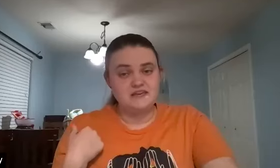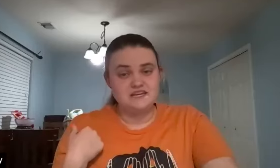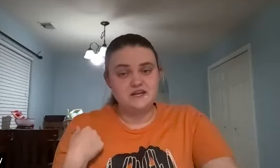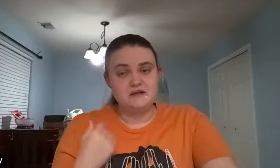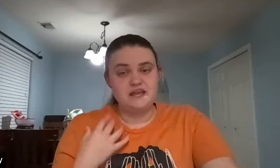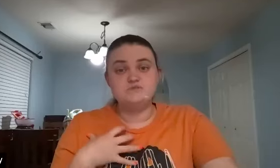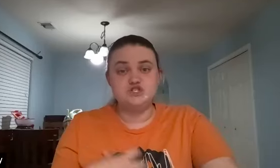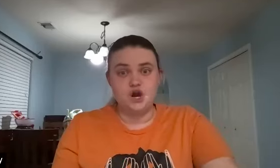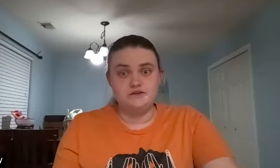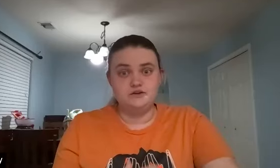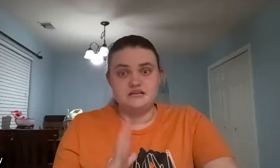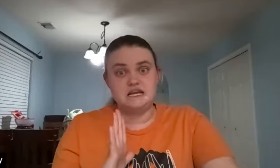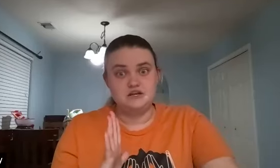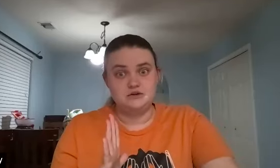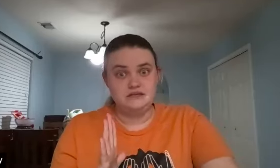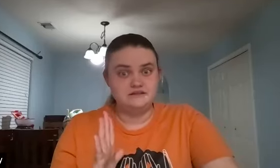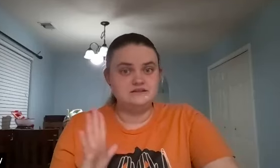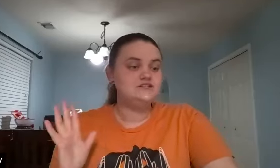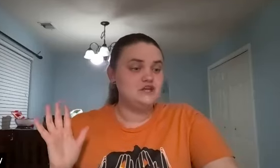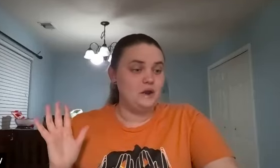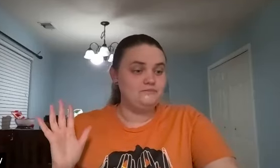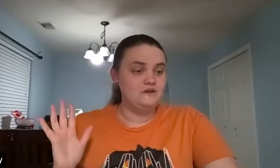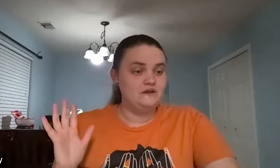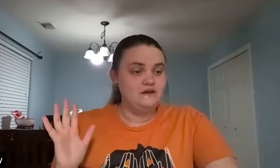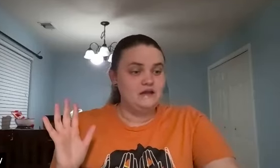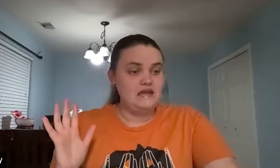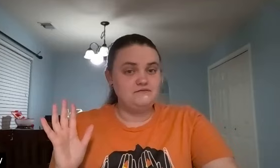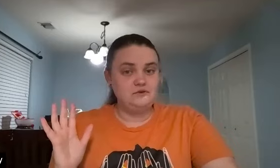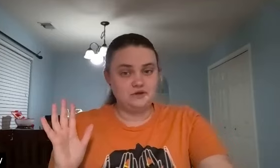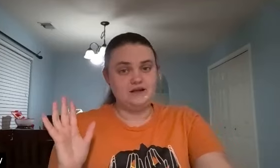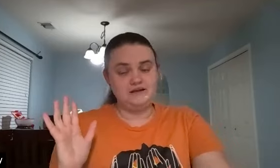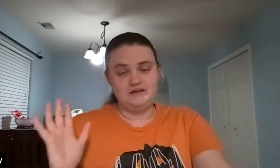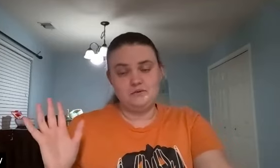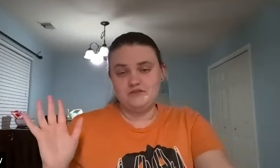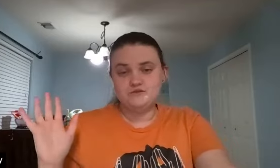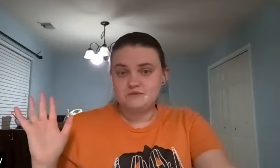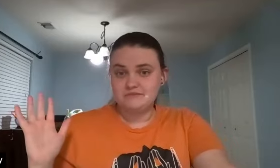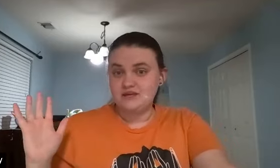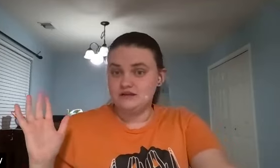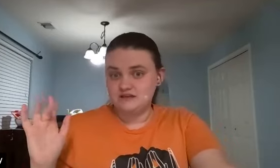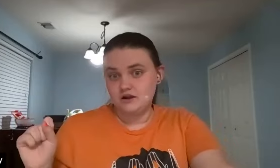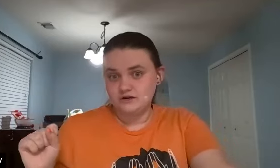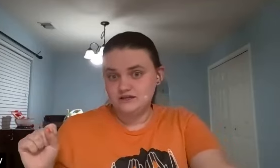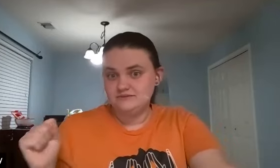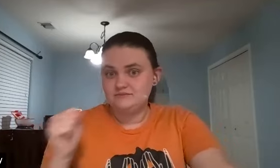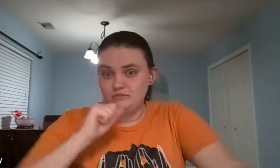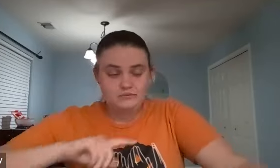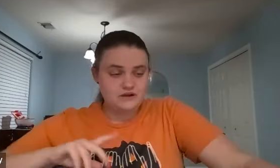end of it, I'm like, I'm starving, you guys. I gotta go eat. So if you're one of those people like me who gets hungry and